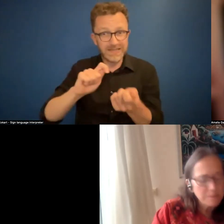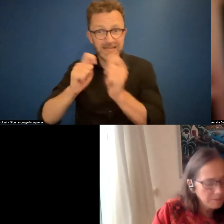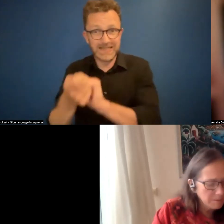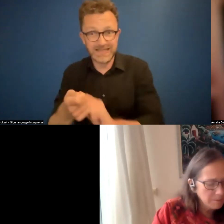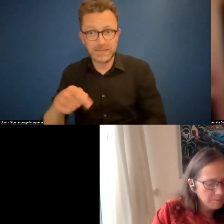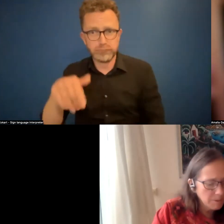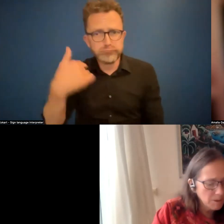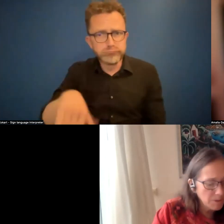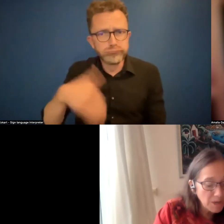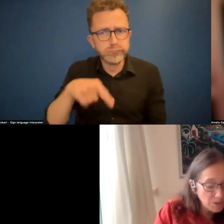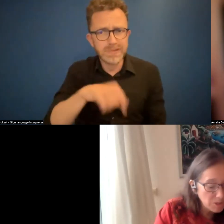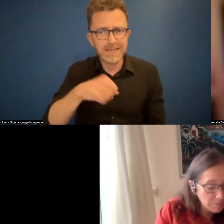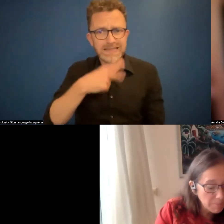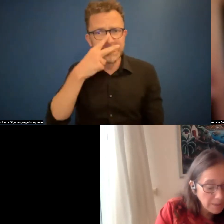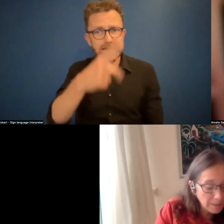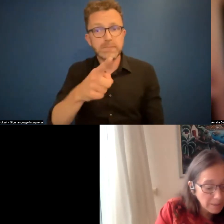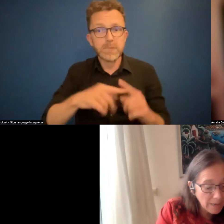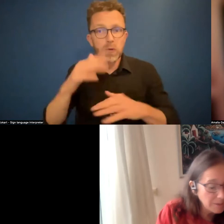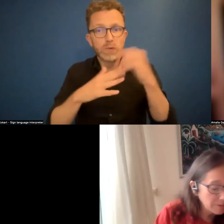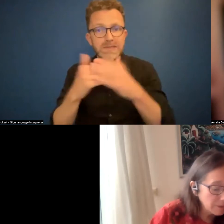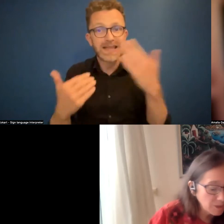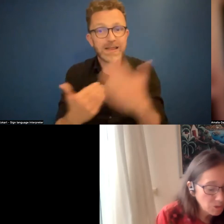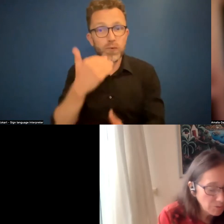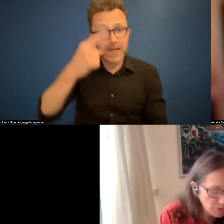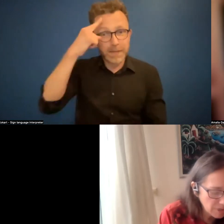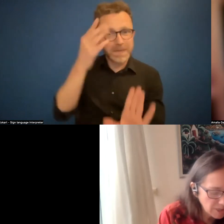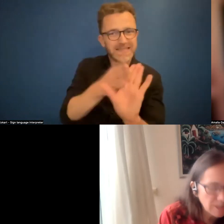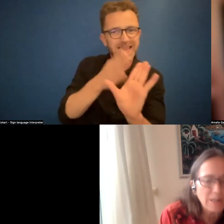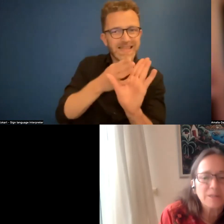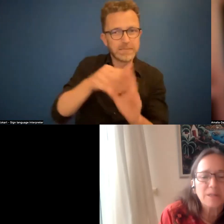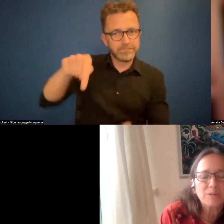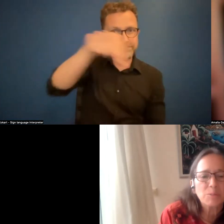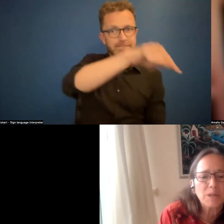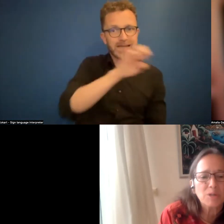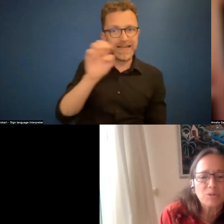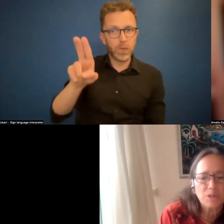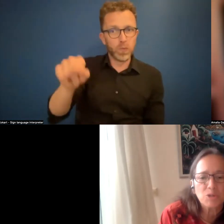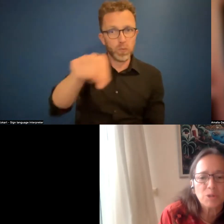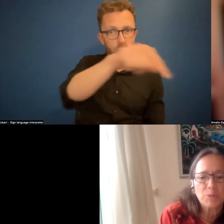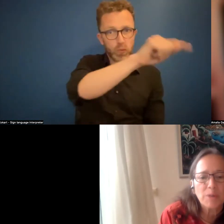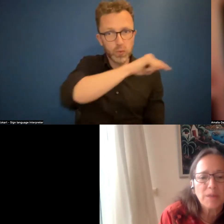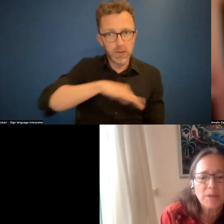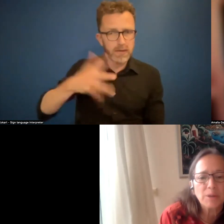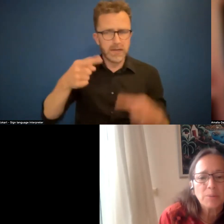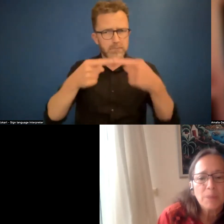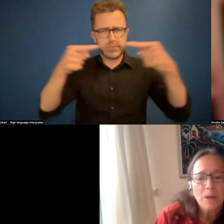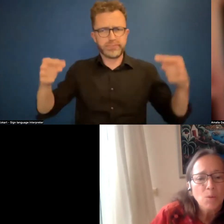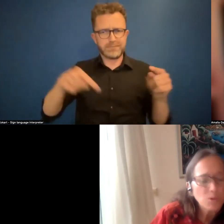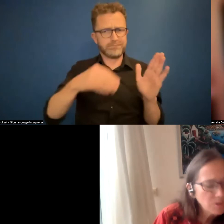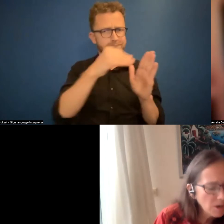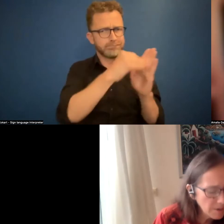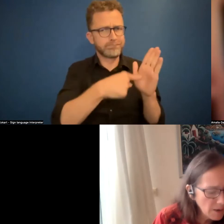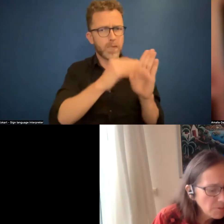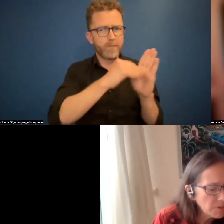And the need to demedicalize the issue of intersectionality. You have so many issues that you did bring. Thank you.